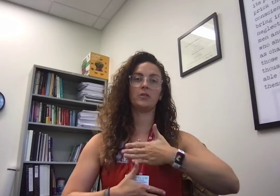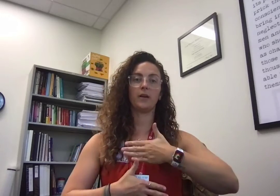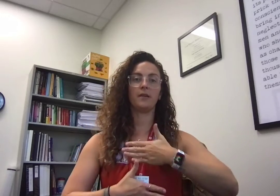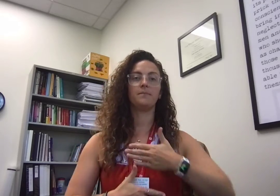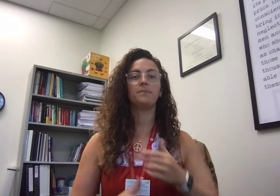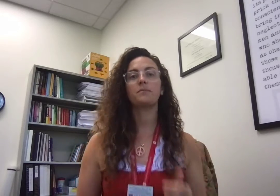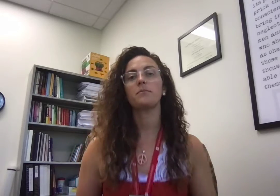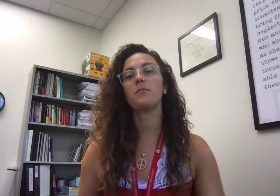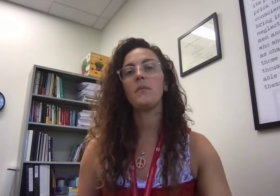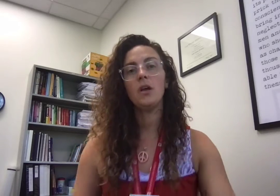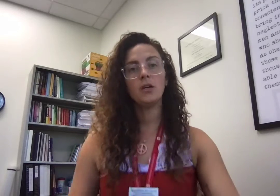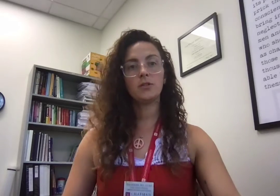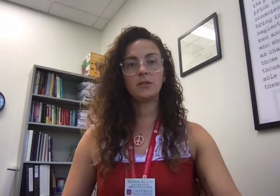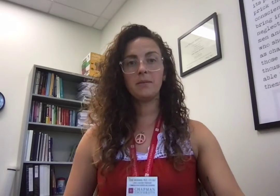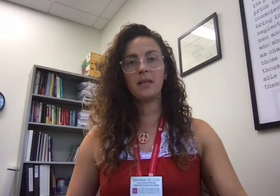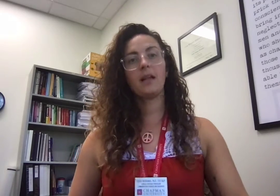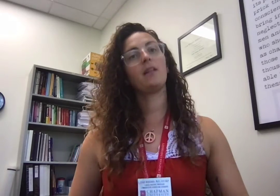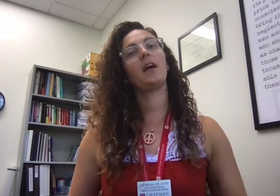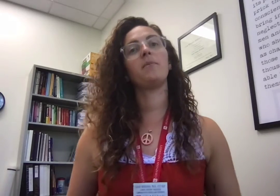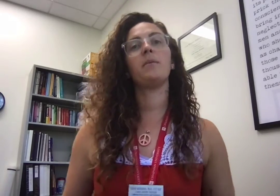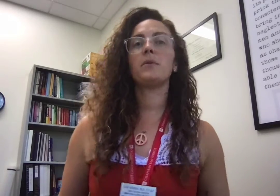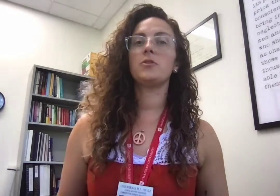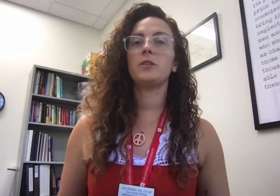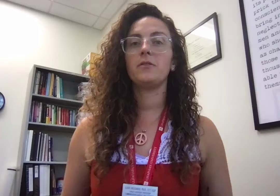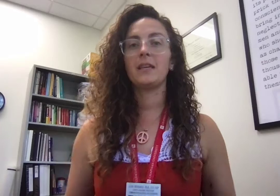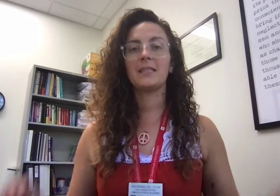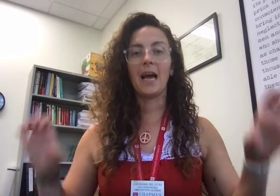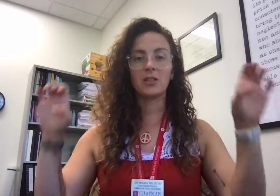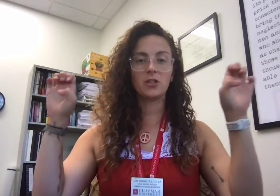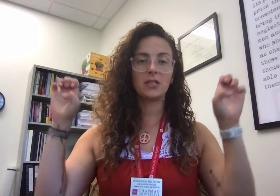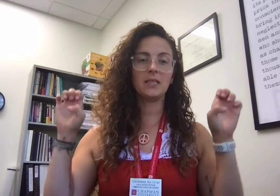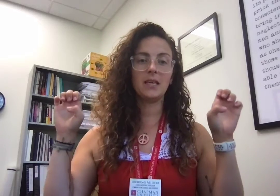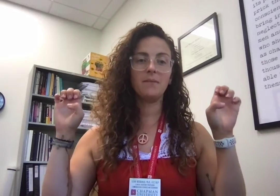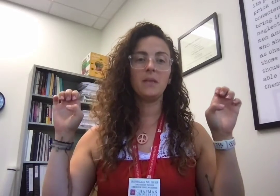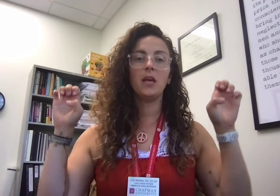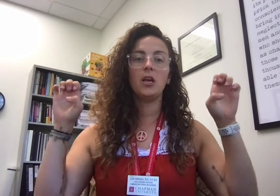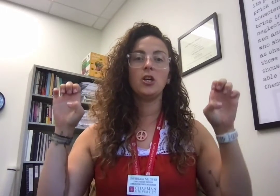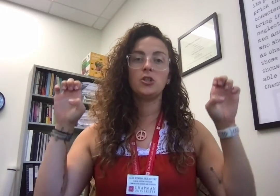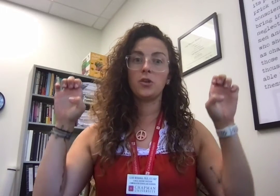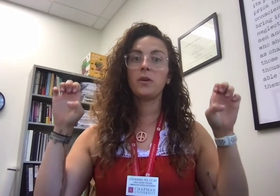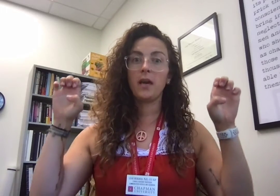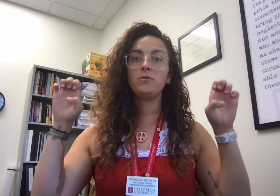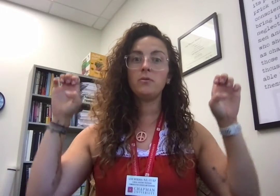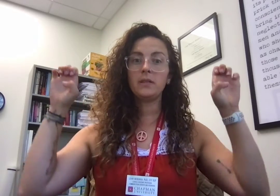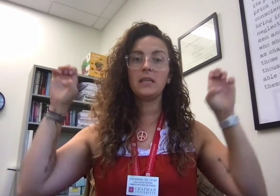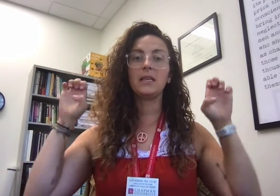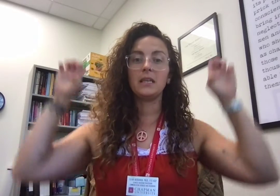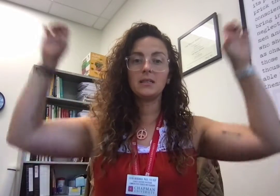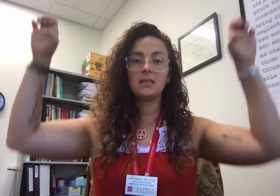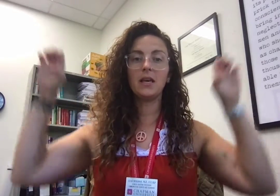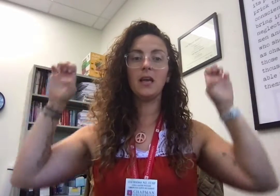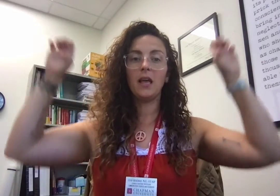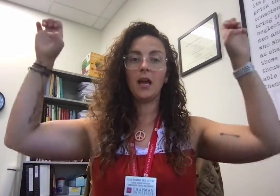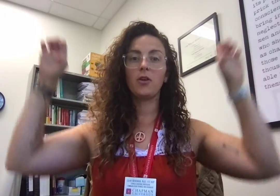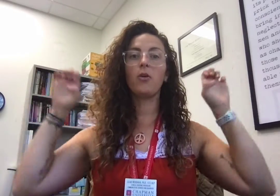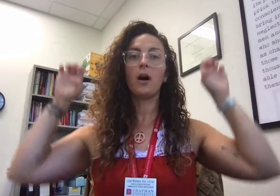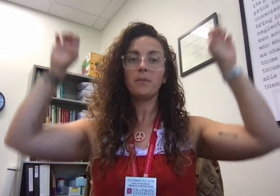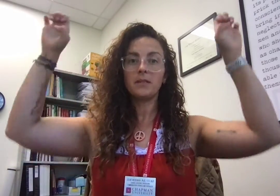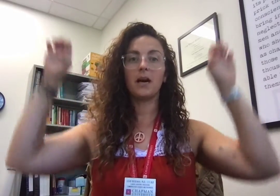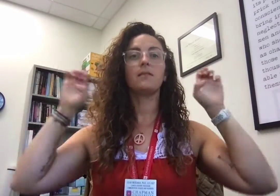doing. So something that a lot of people enjoy doing is exercising. So you can do it with the E's and you go up and down like